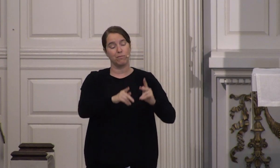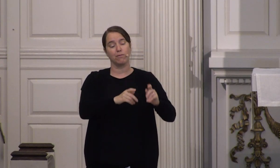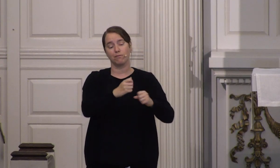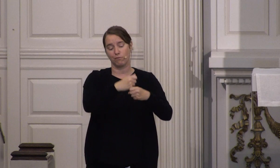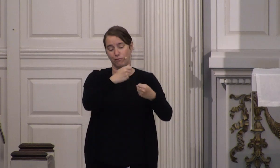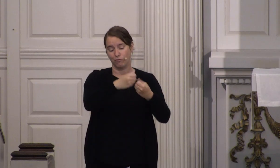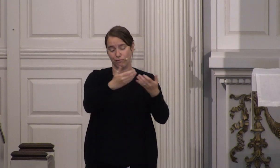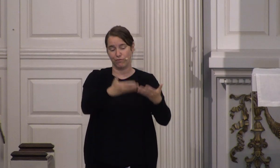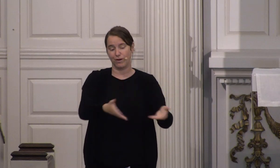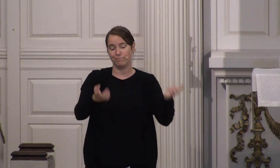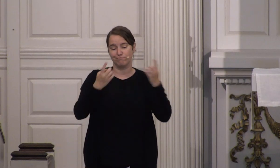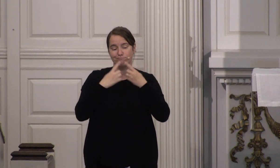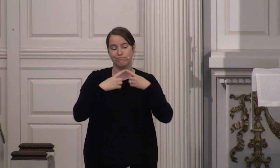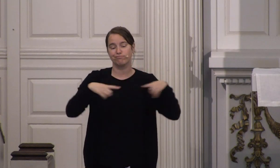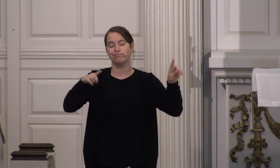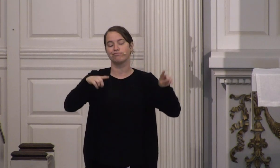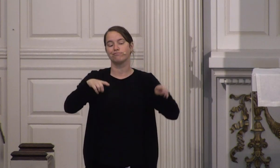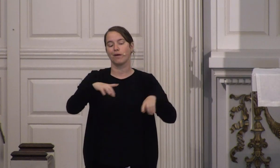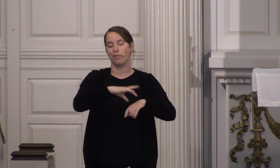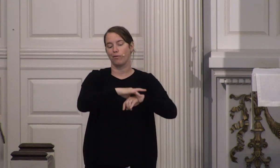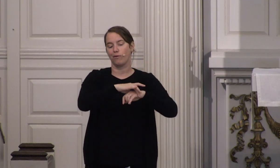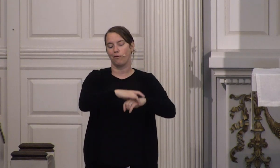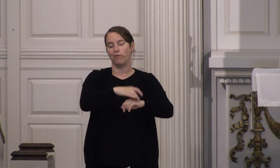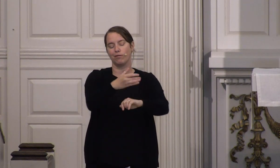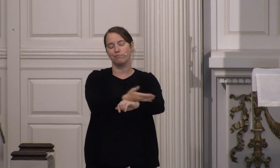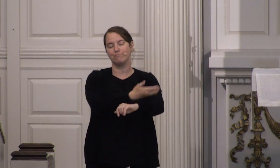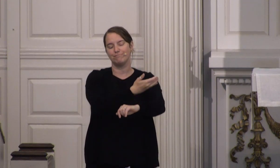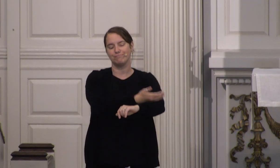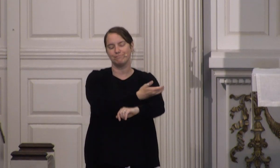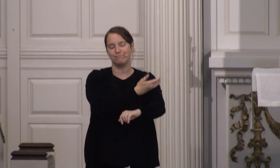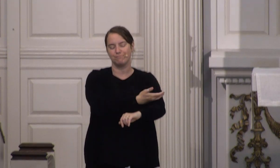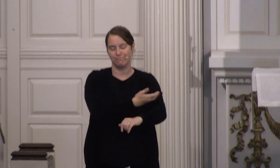you renew the face of the